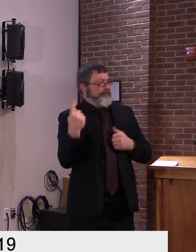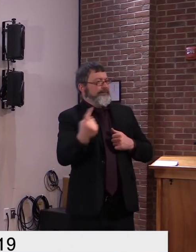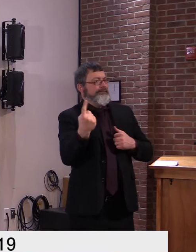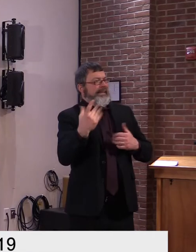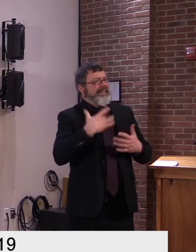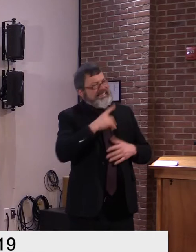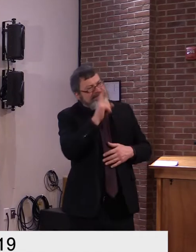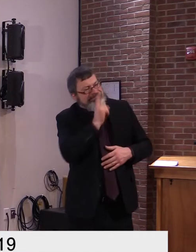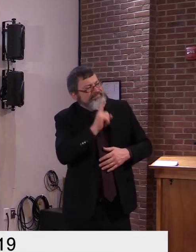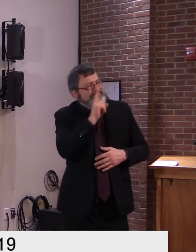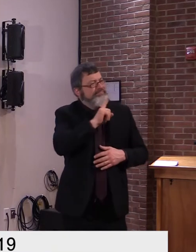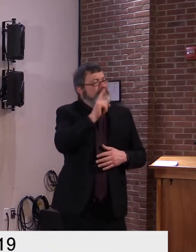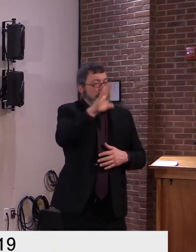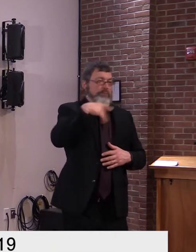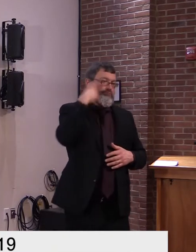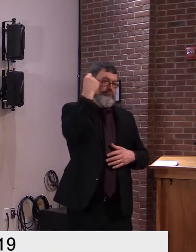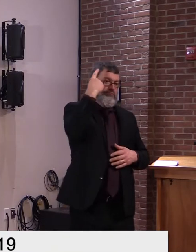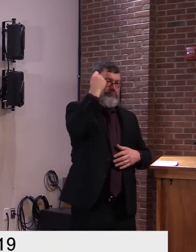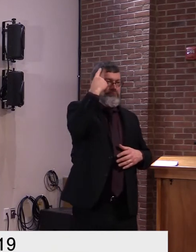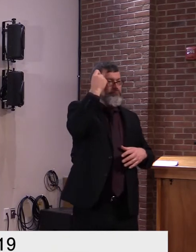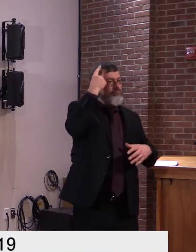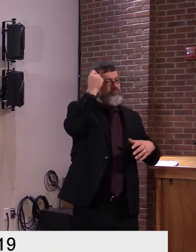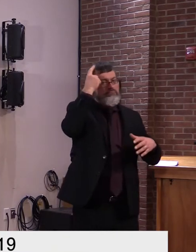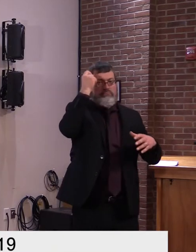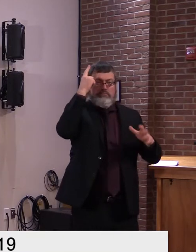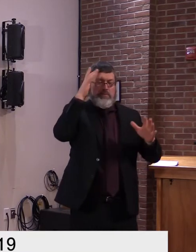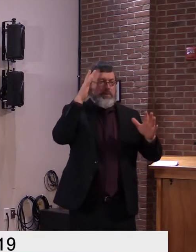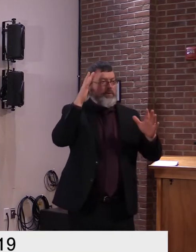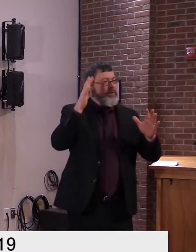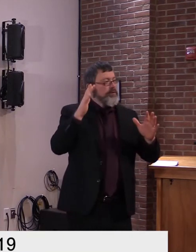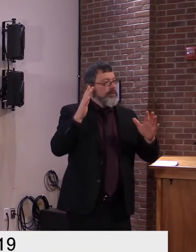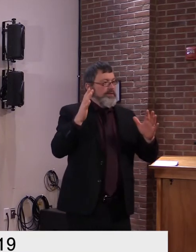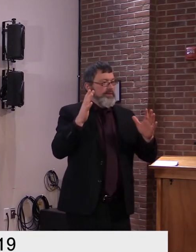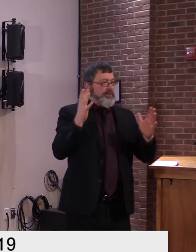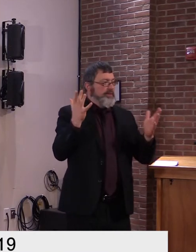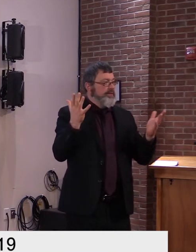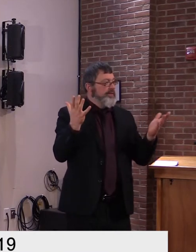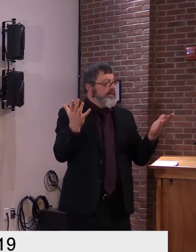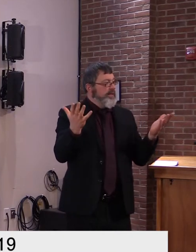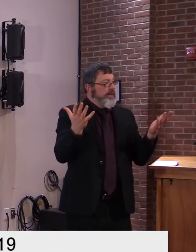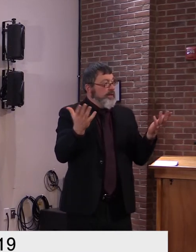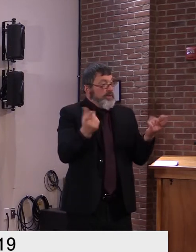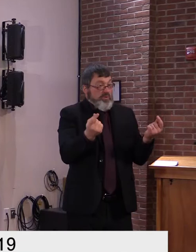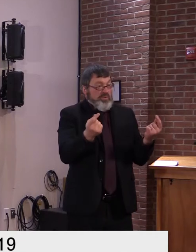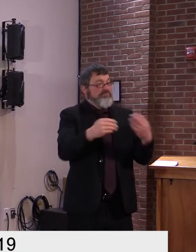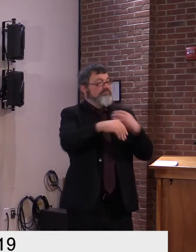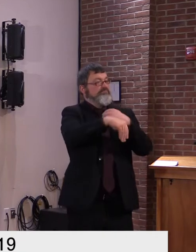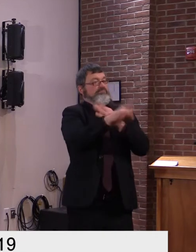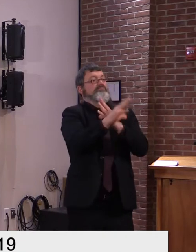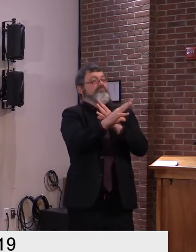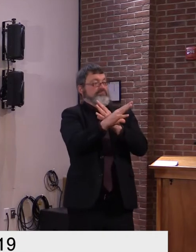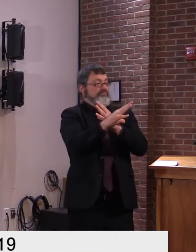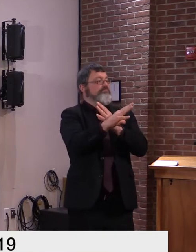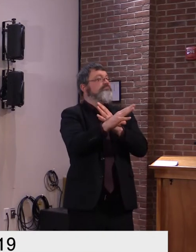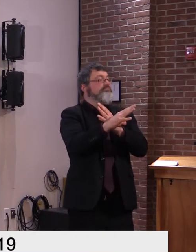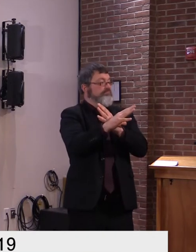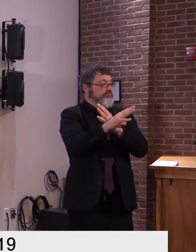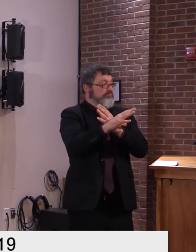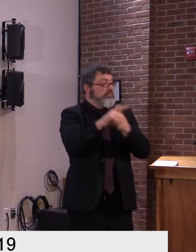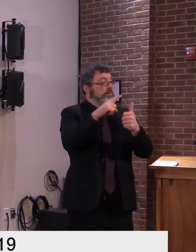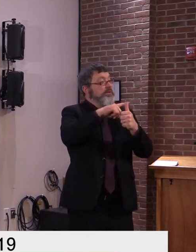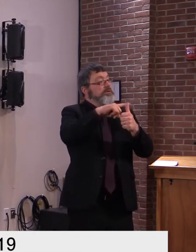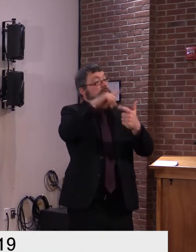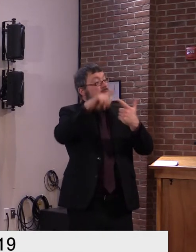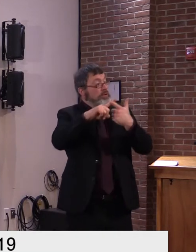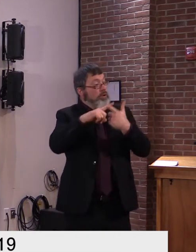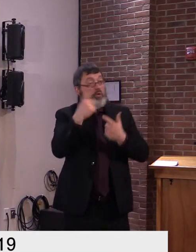again to stay safe, whether it's connecting virtually with others, leaving cookies on doorsteps, driving around to